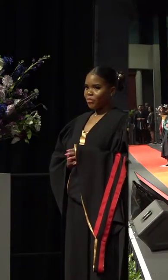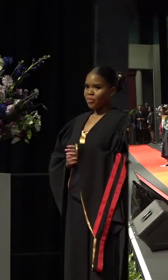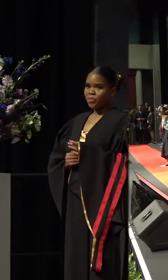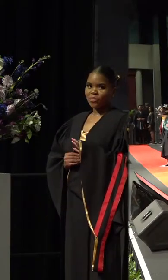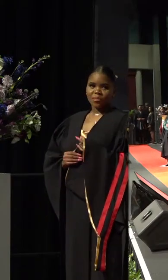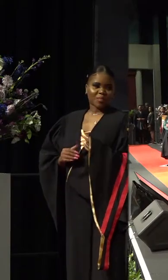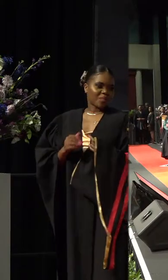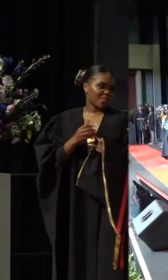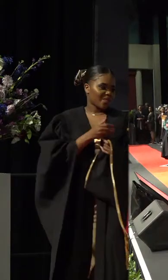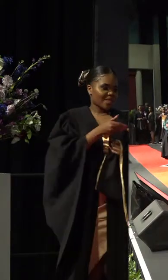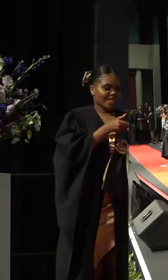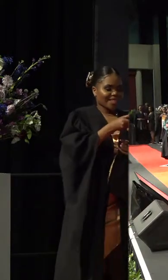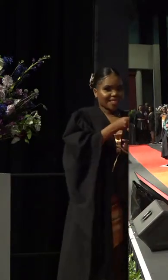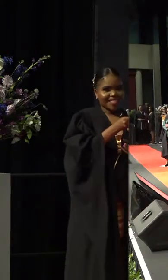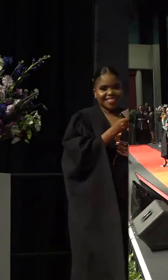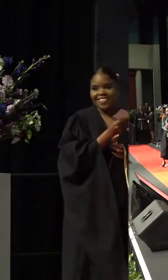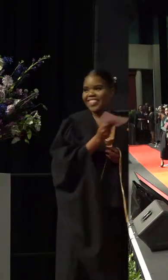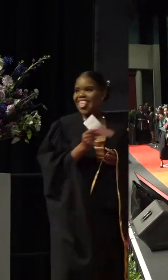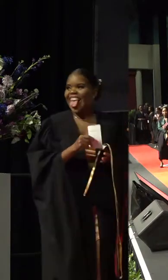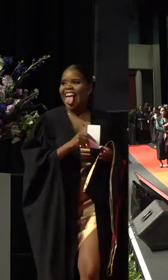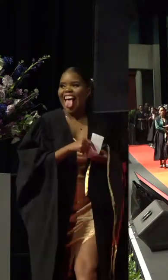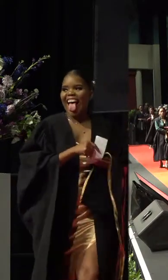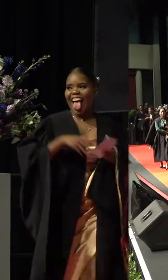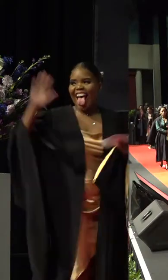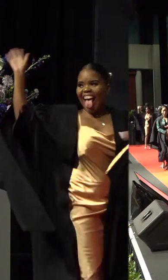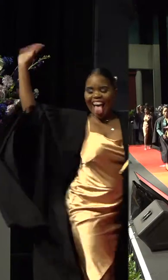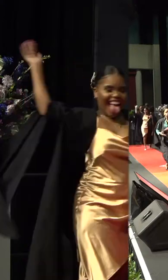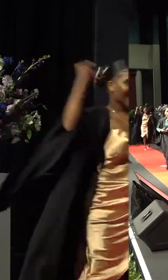Lungelo Mapanga.